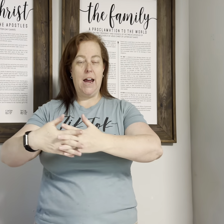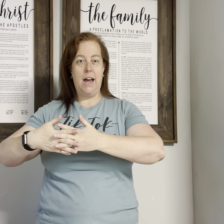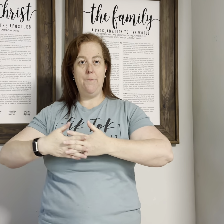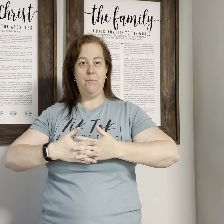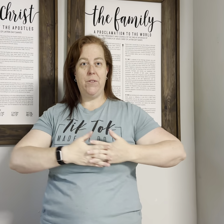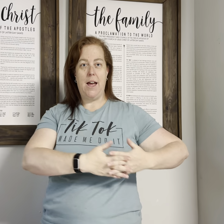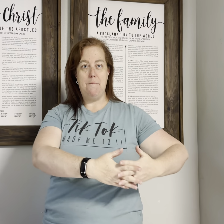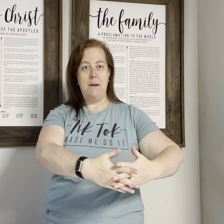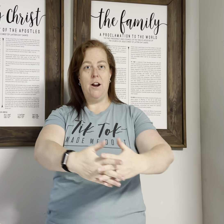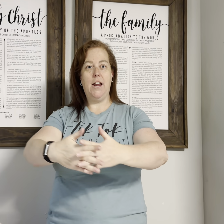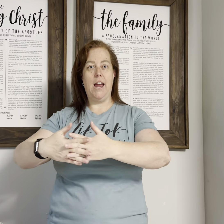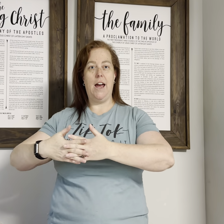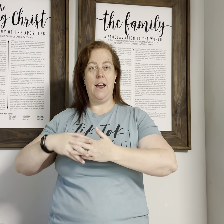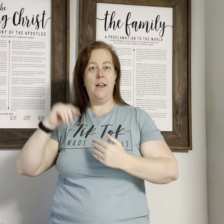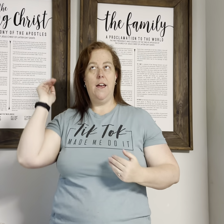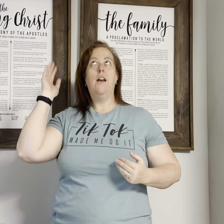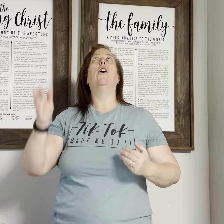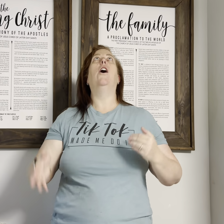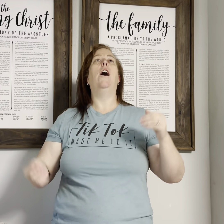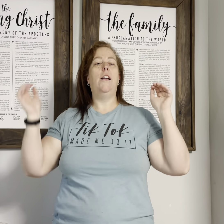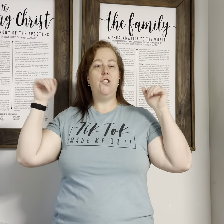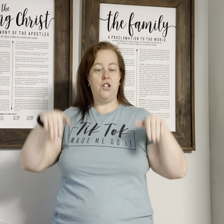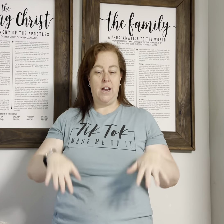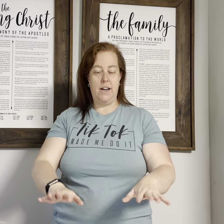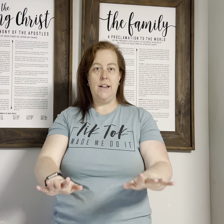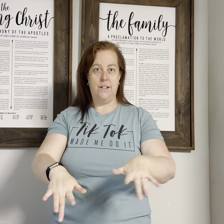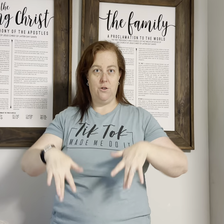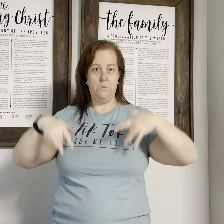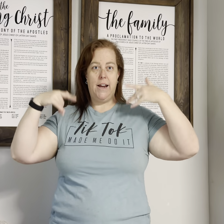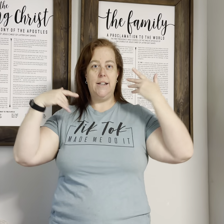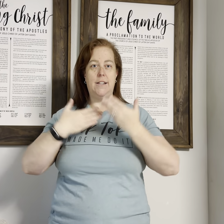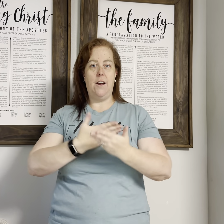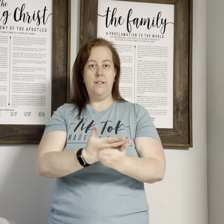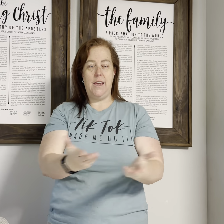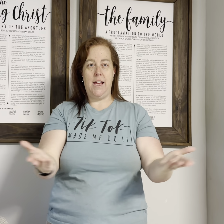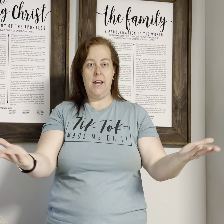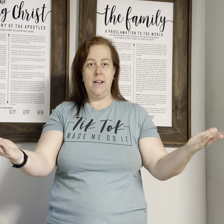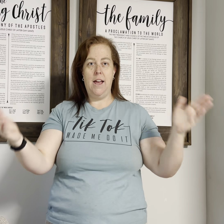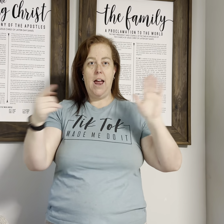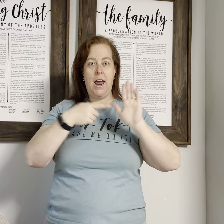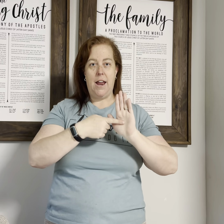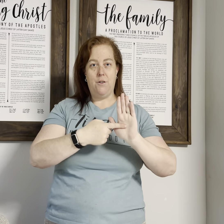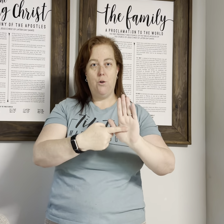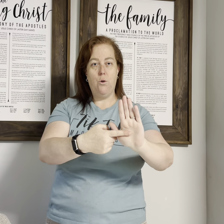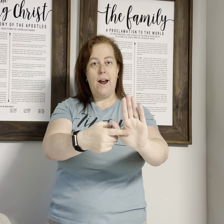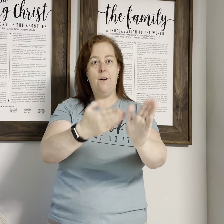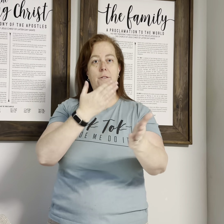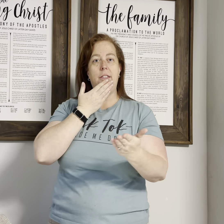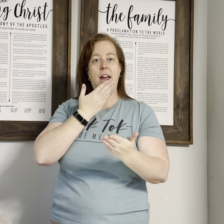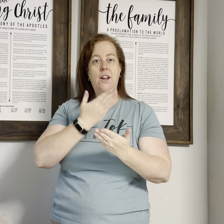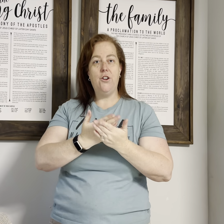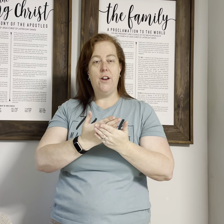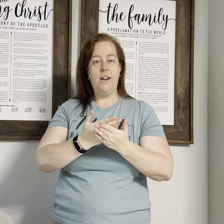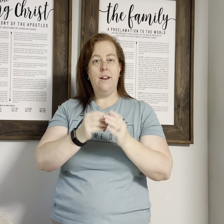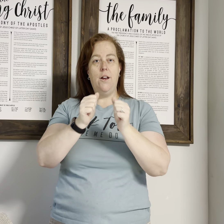America, America, God shed his grace on thee, and crown thy good